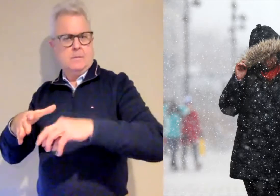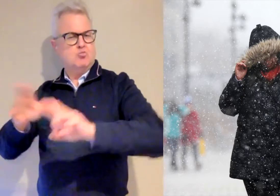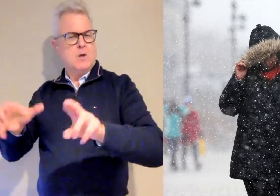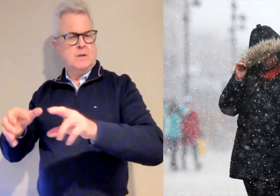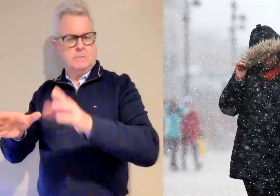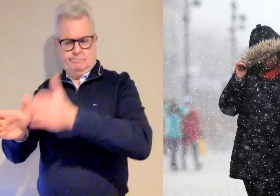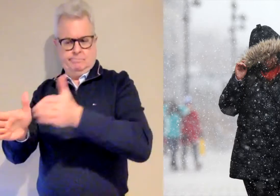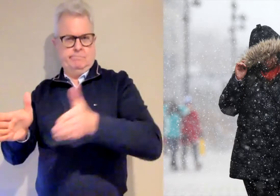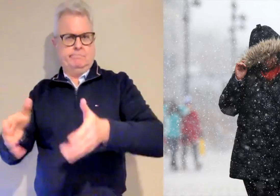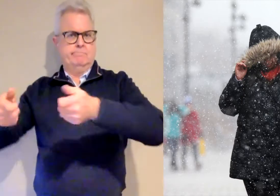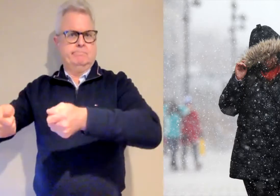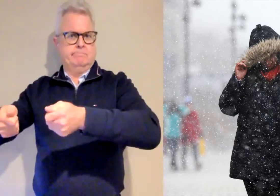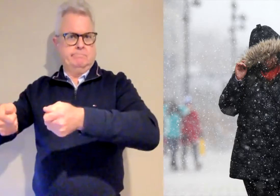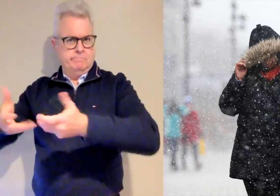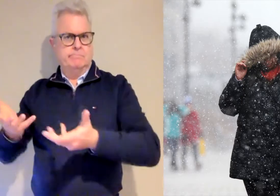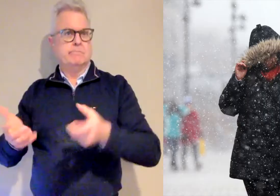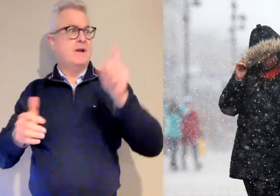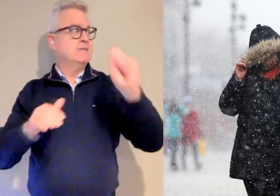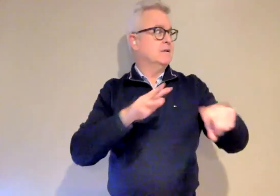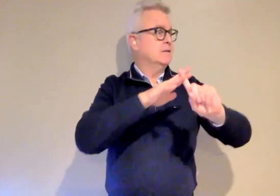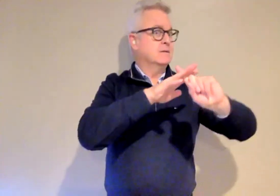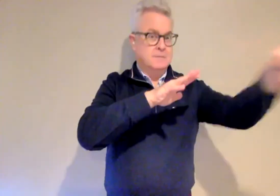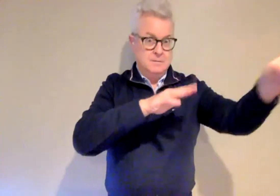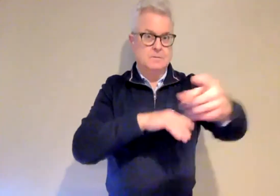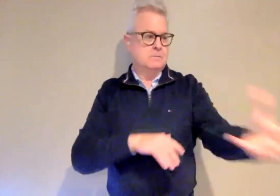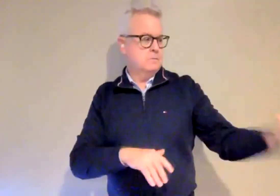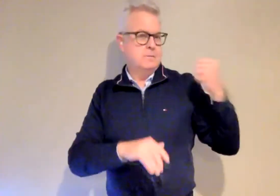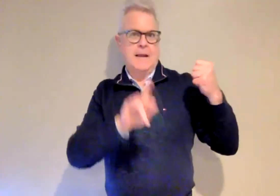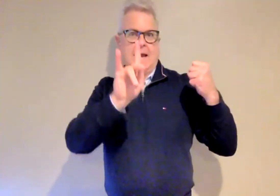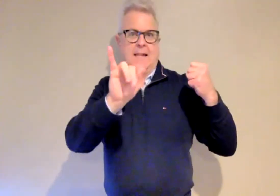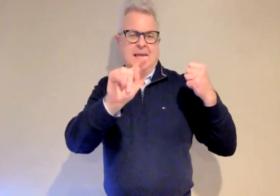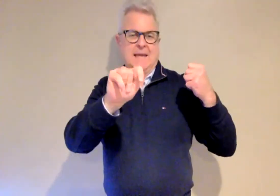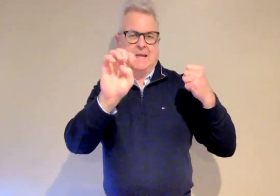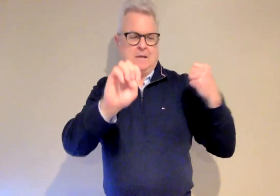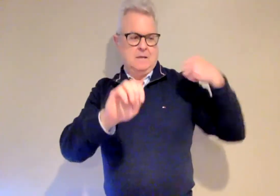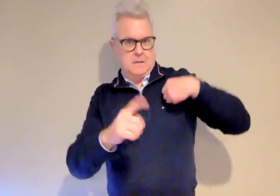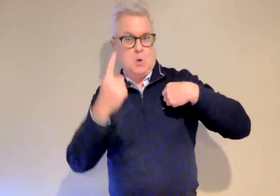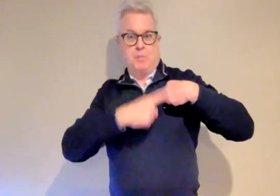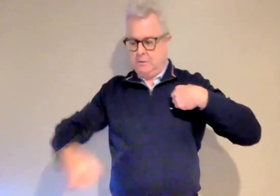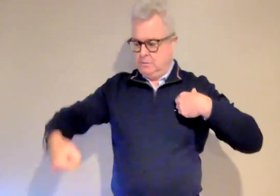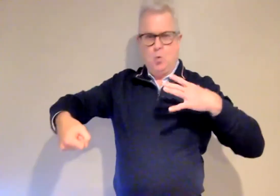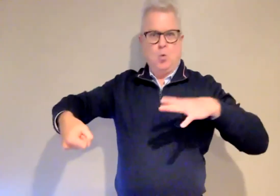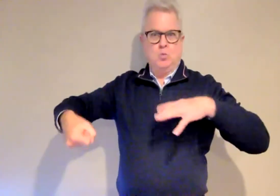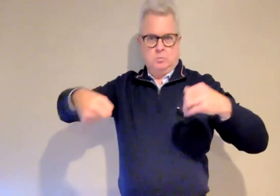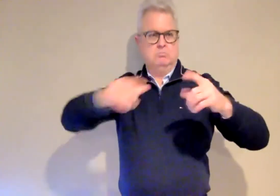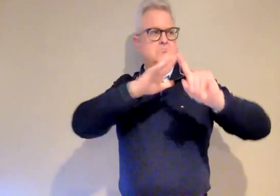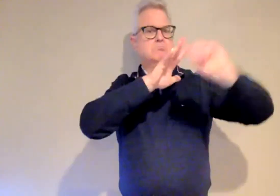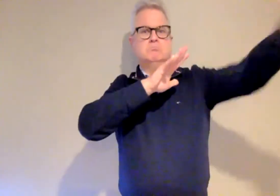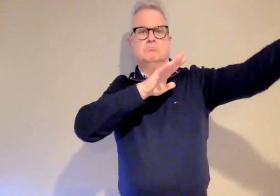And if these items are bulky and they fill up your backpack, then have a second bag ready to go. So you got one on your backpack and a ready to go bag to